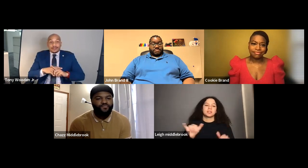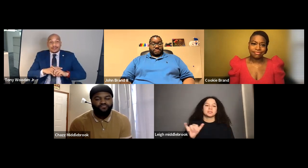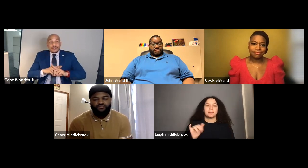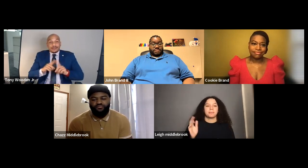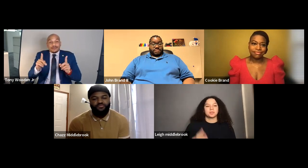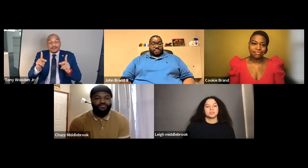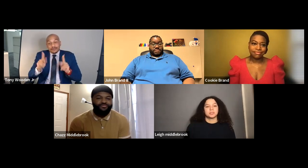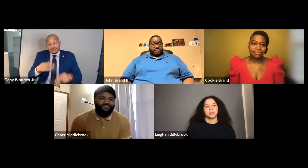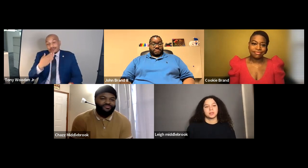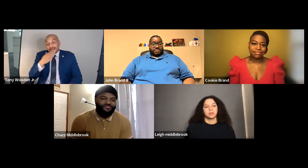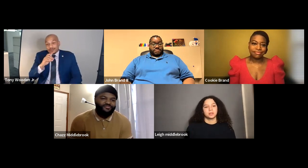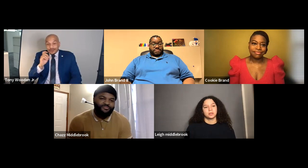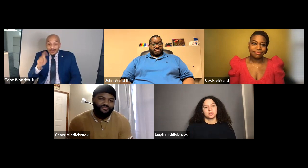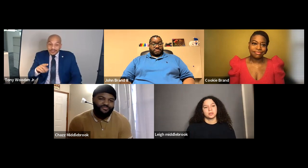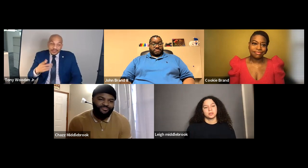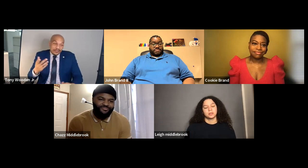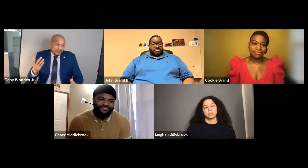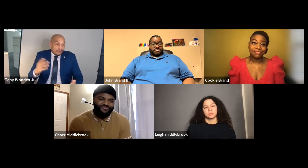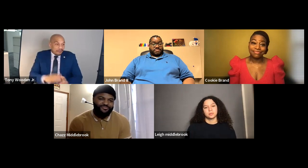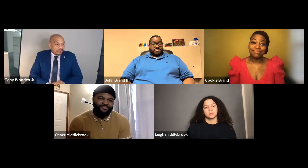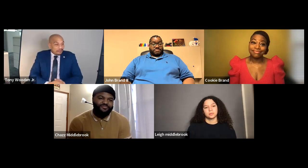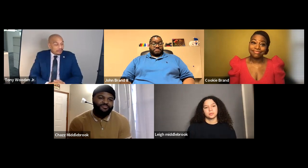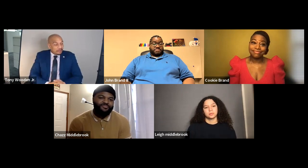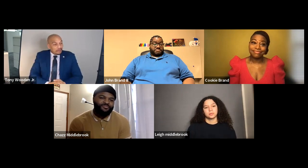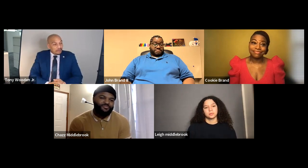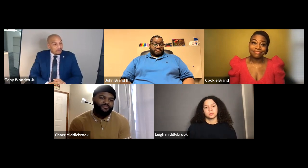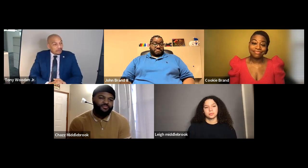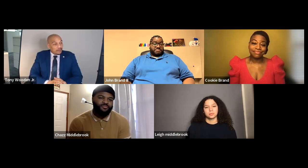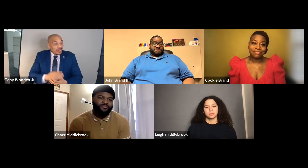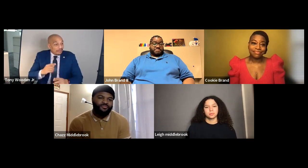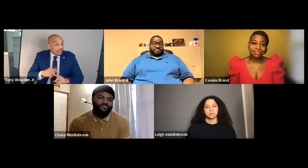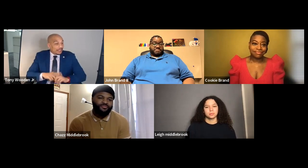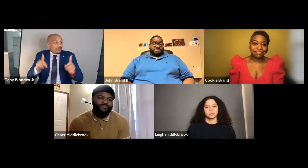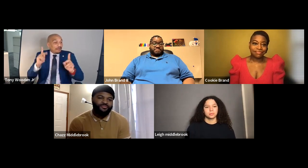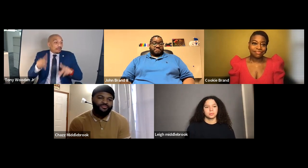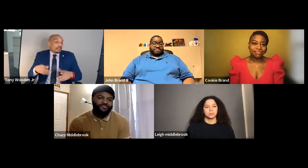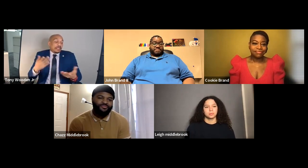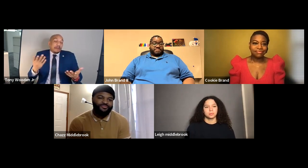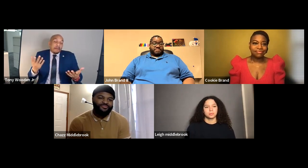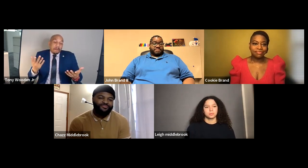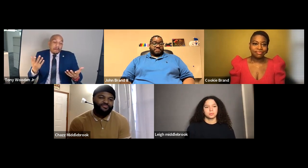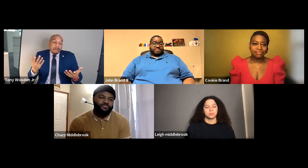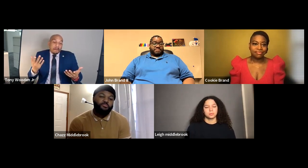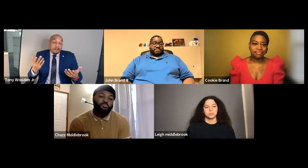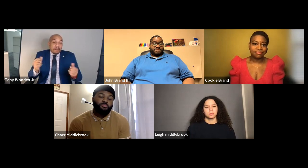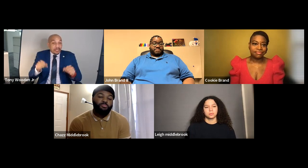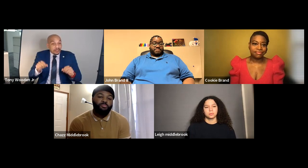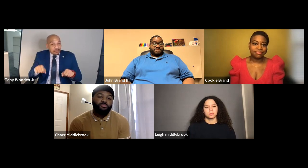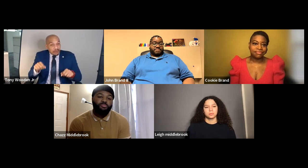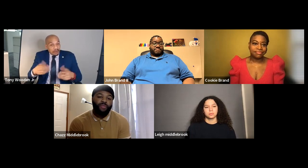than you are today? He was like, whoa, well, that is a good question. Tony is asking. That's a good question. Would I be a different